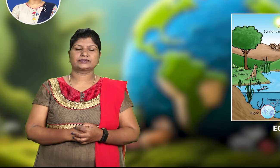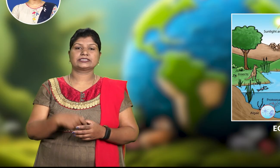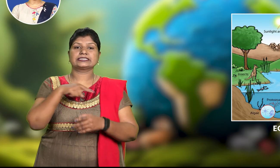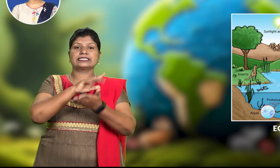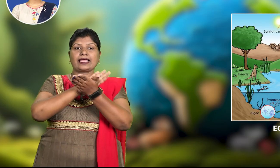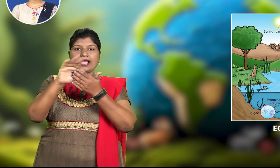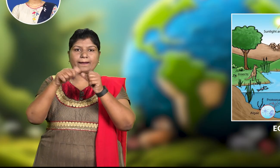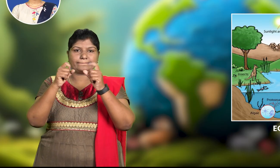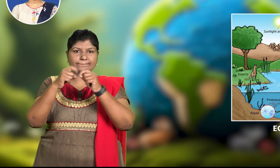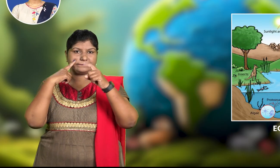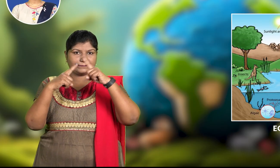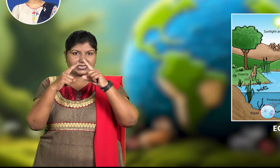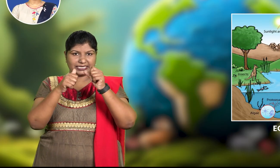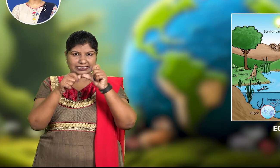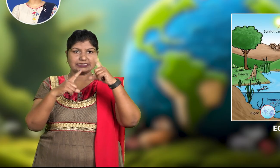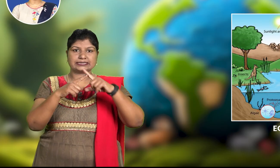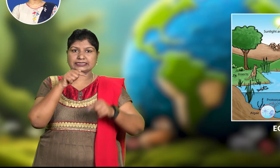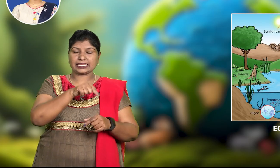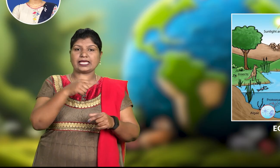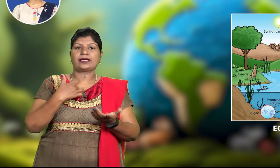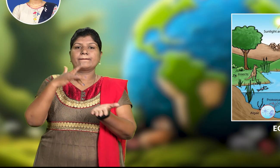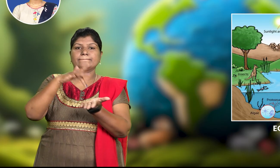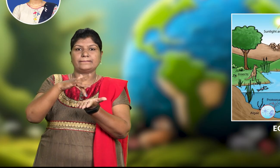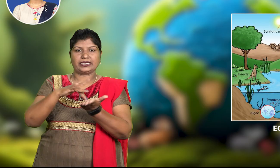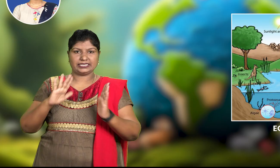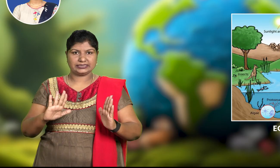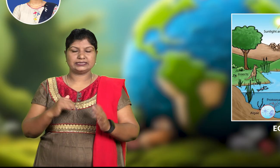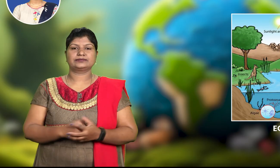Habitat is a place that fulfill